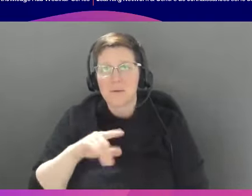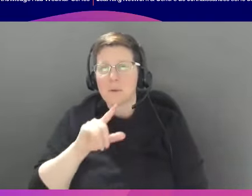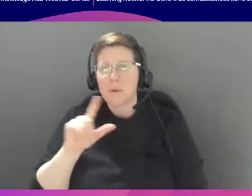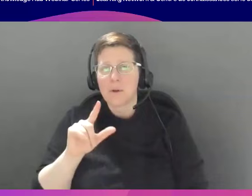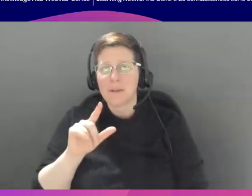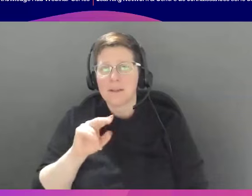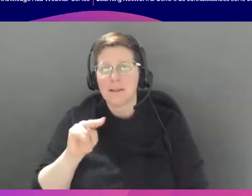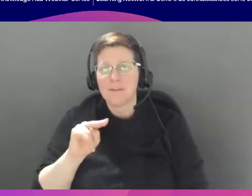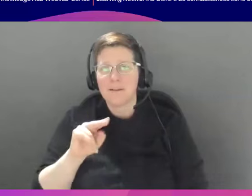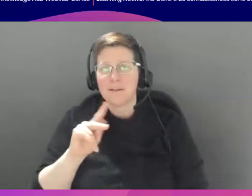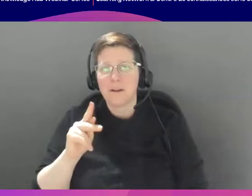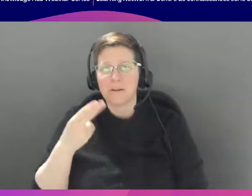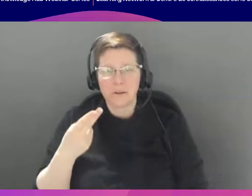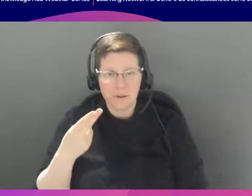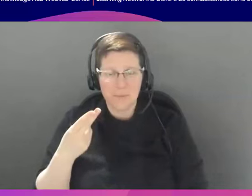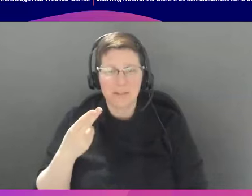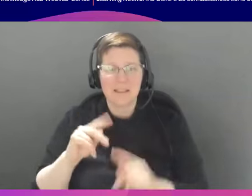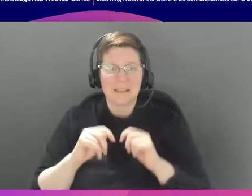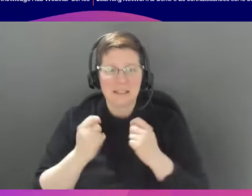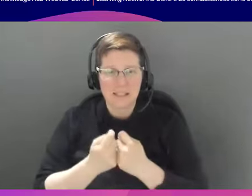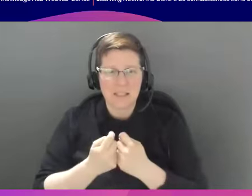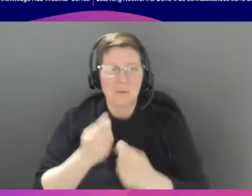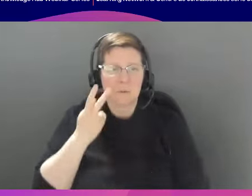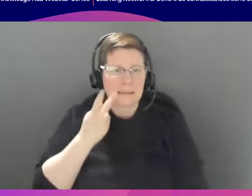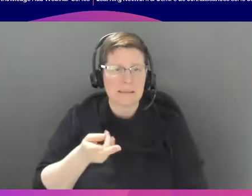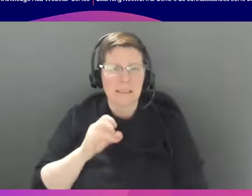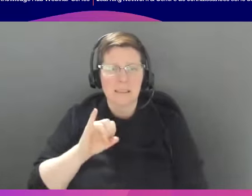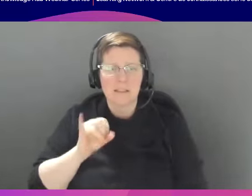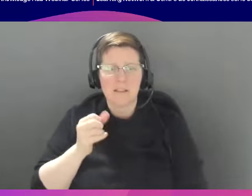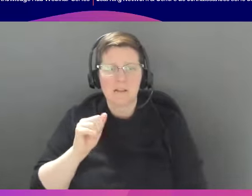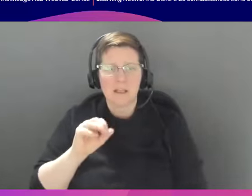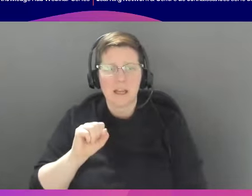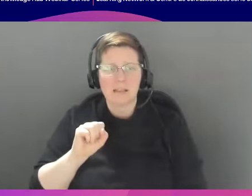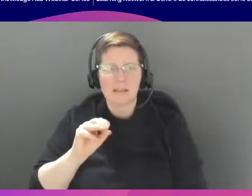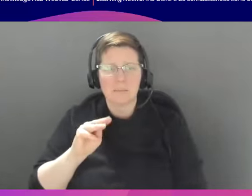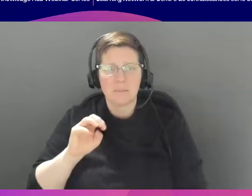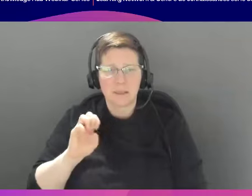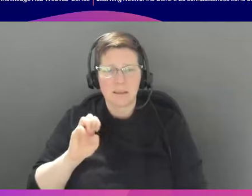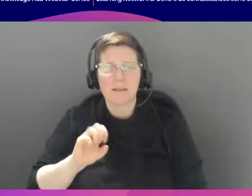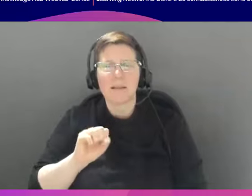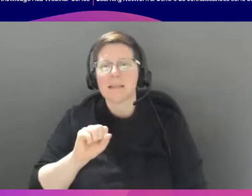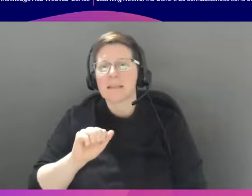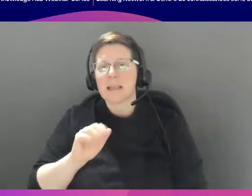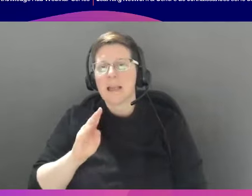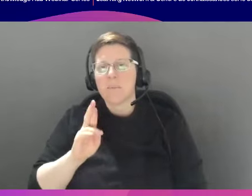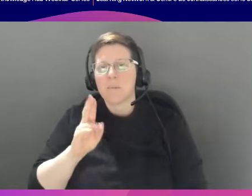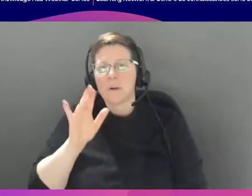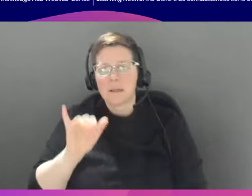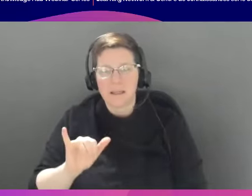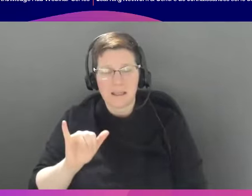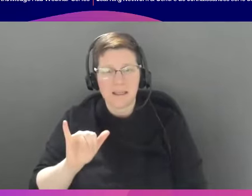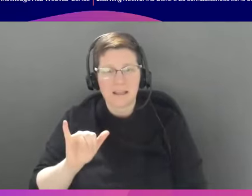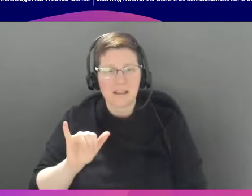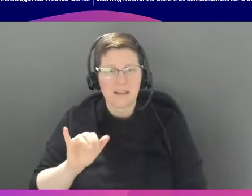Hub broader teams. You would have seen Jasmine and Sabri in the chat. Jade is running tech, and Lee is doing slides, and Margarita's